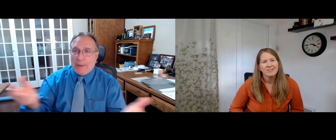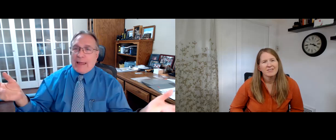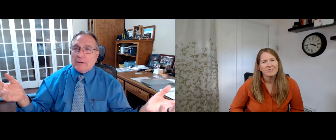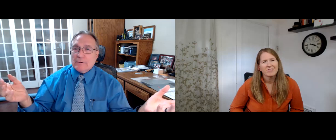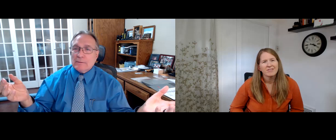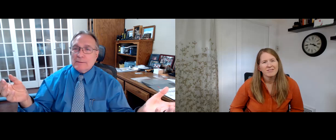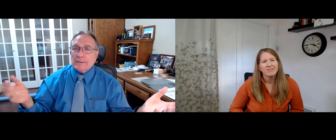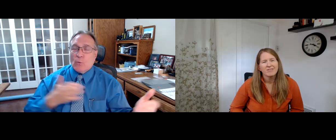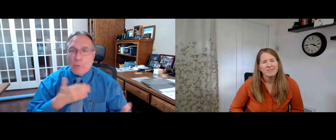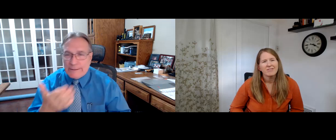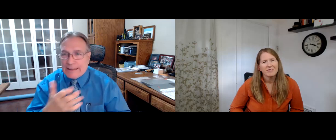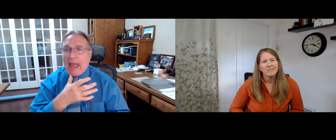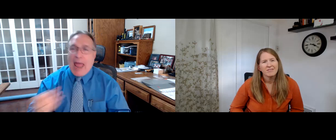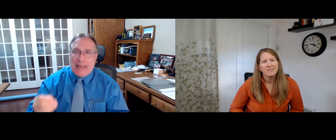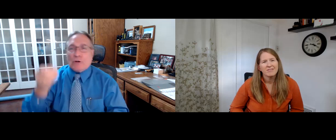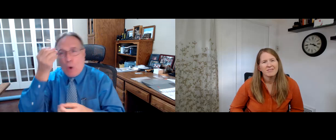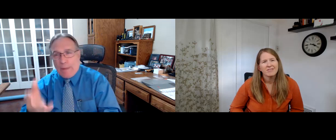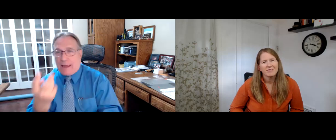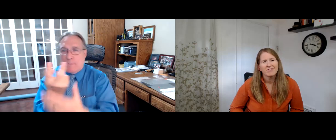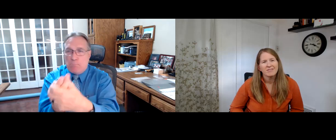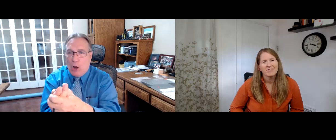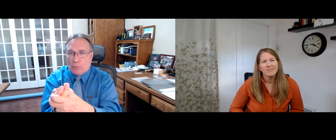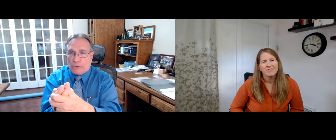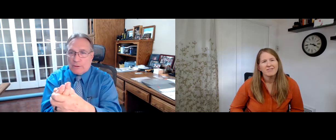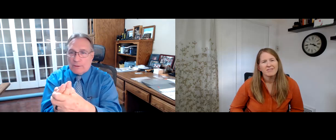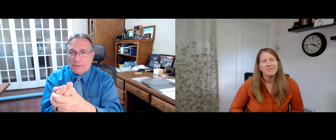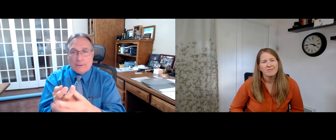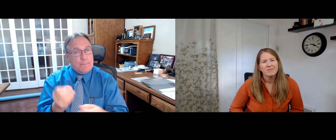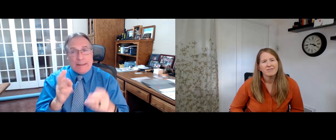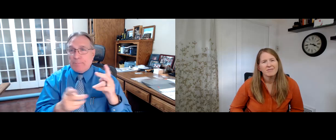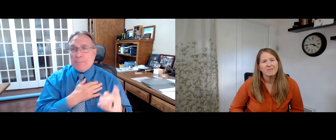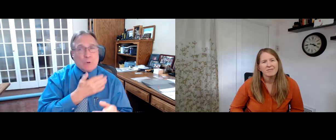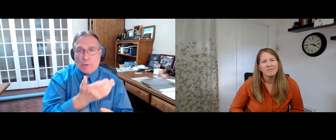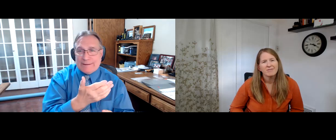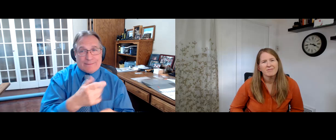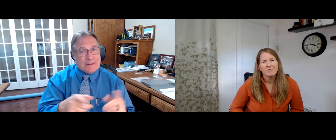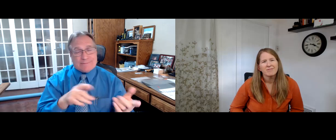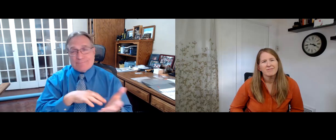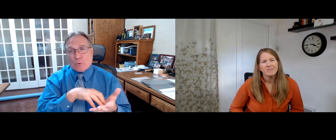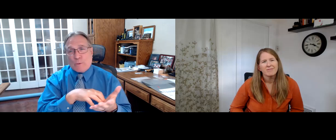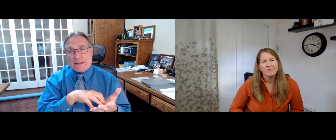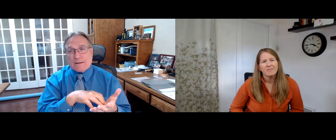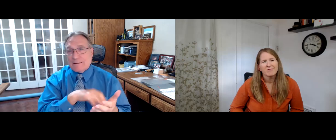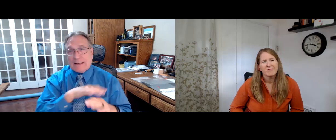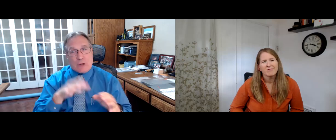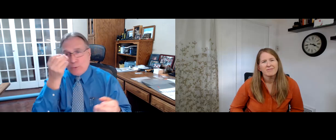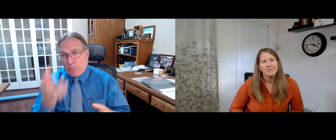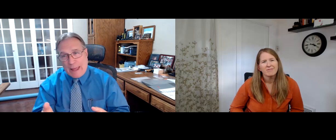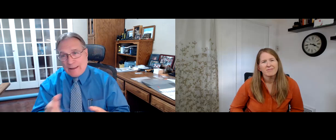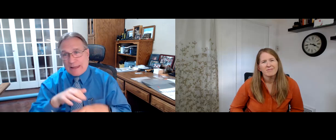obey. Willing and obey, both. Many people are willing, but they're weak and they don't obey and they